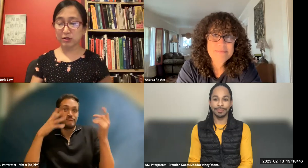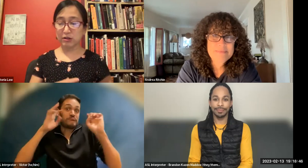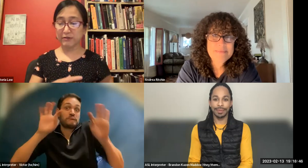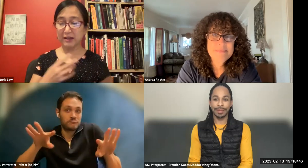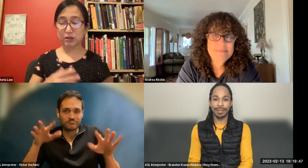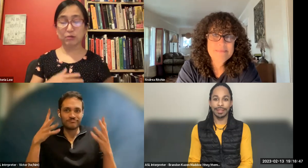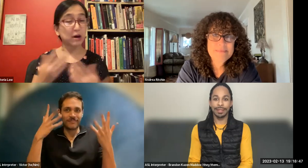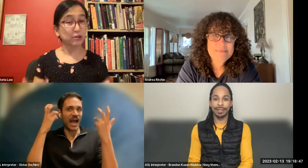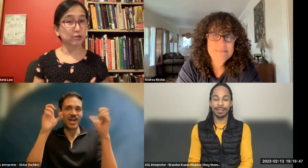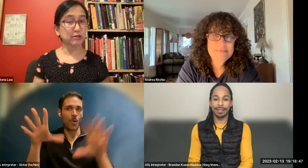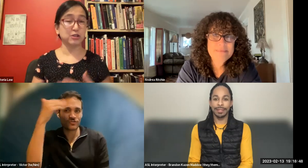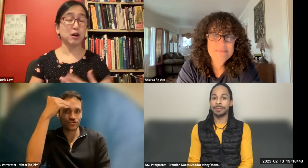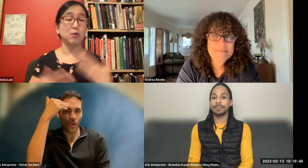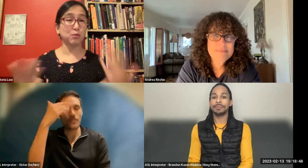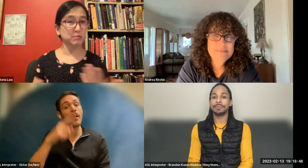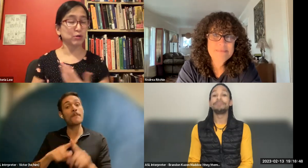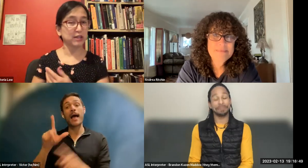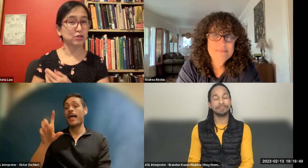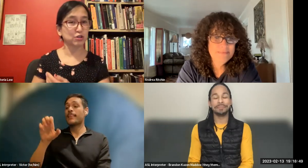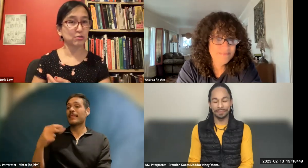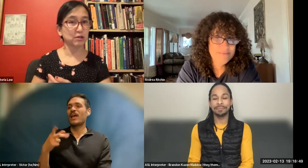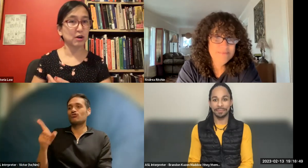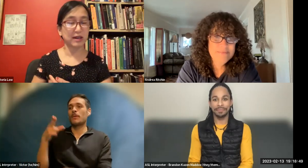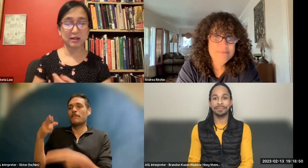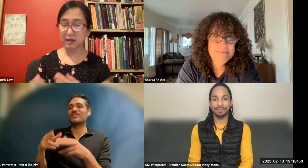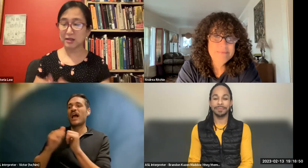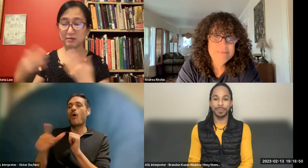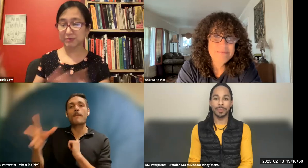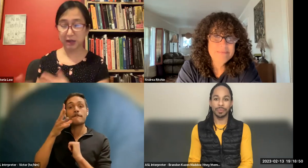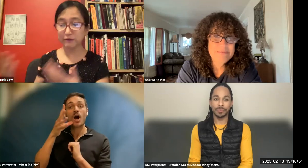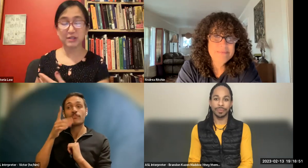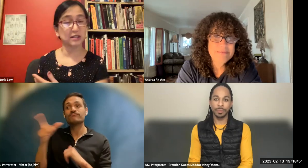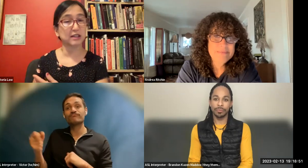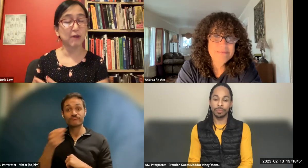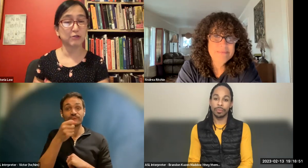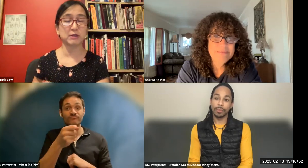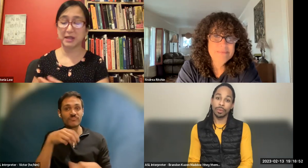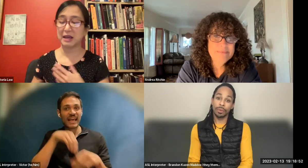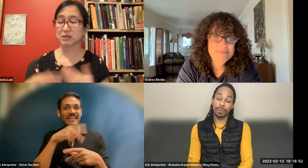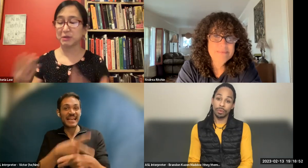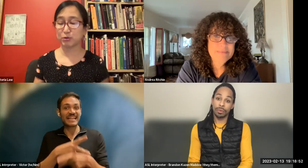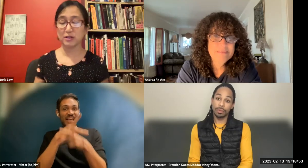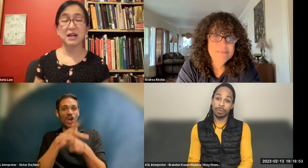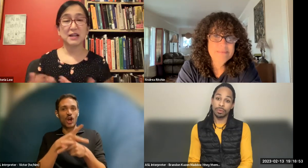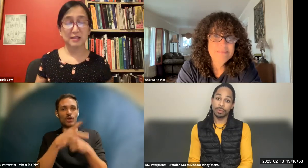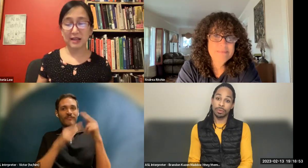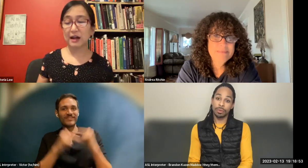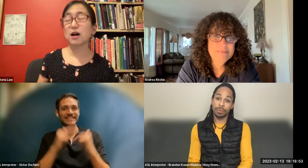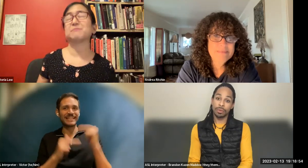talked about, you know, the fact that her mother, you know, was put into, you know, a care facility rather than being able to be